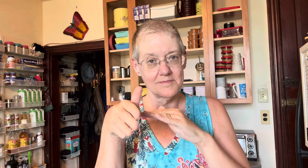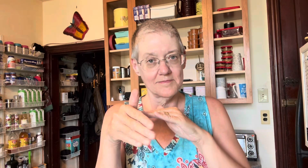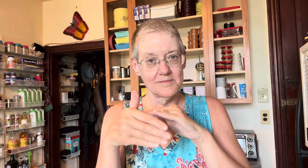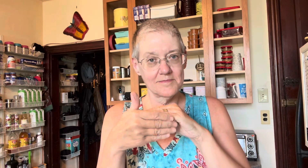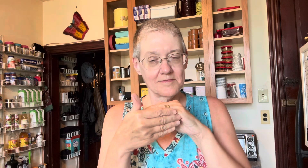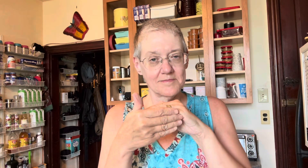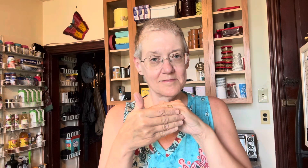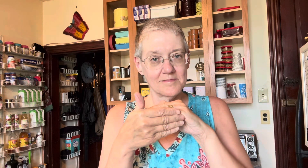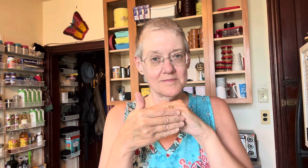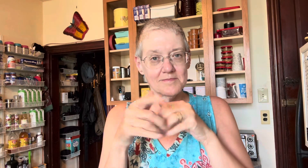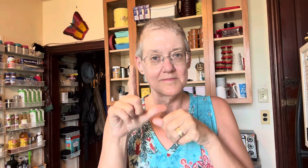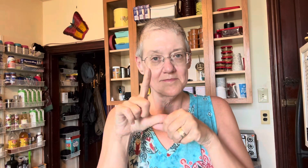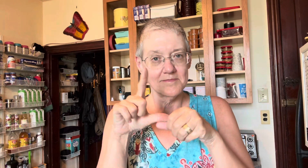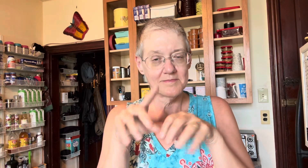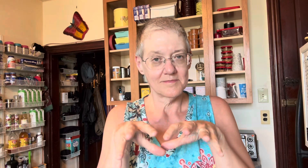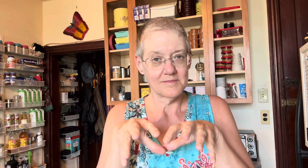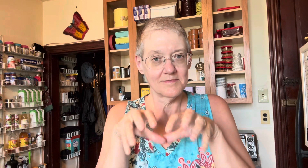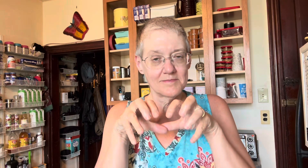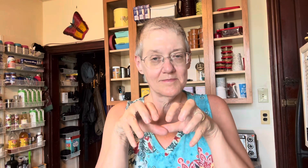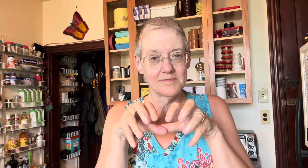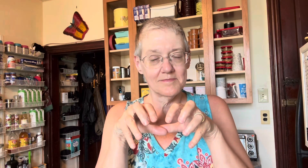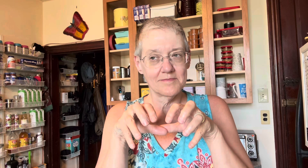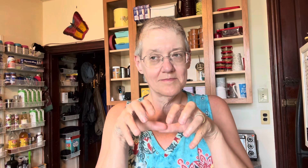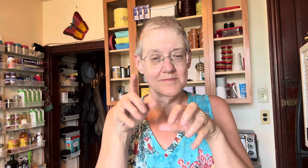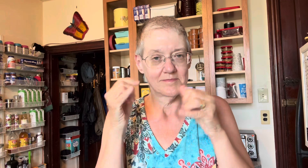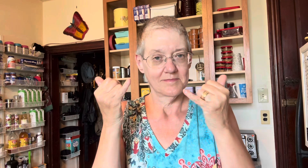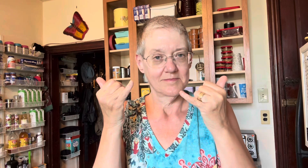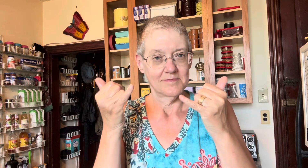I left it overnight for the chia seeds to absorb the liquid.